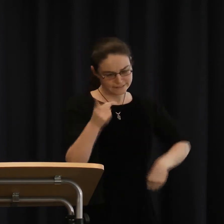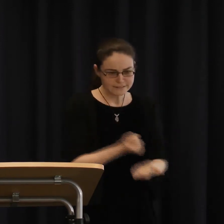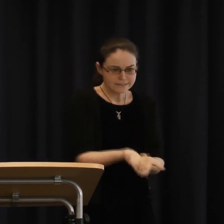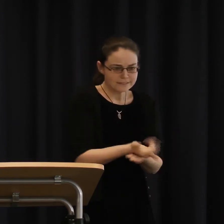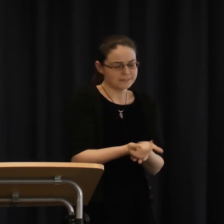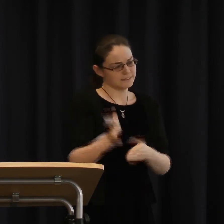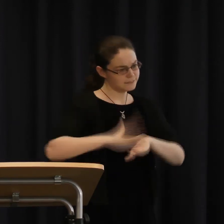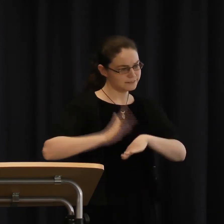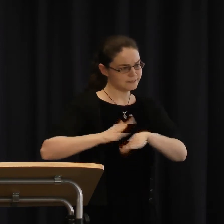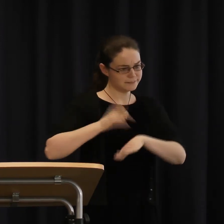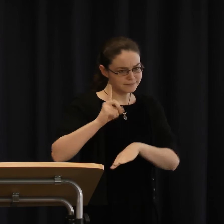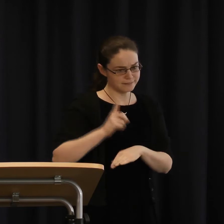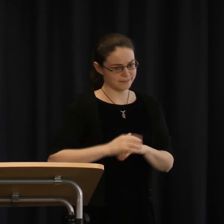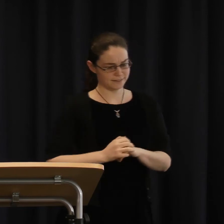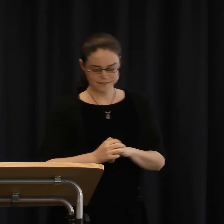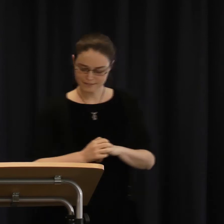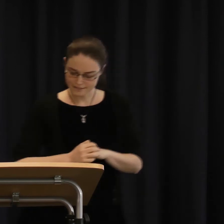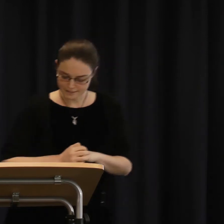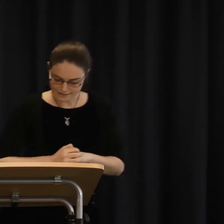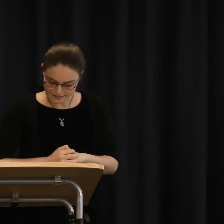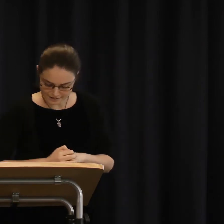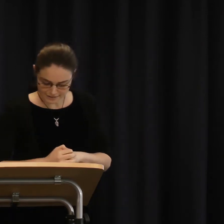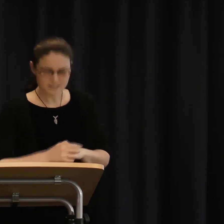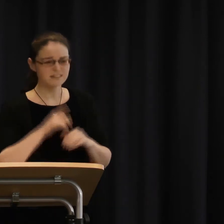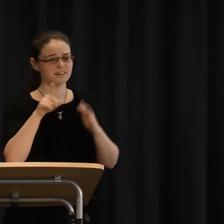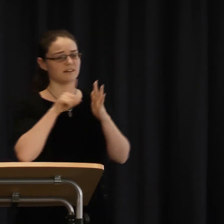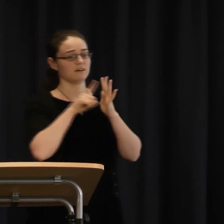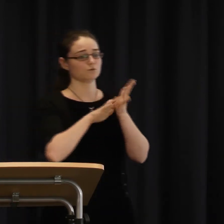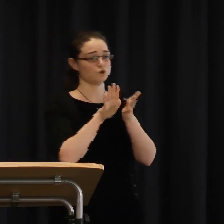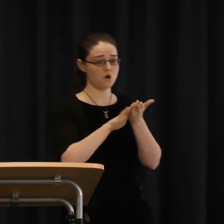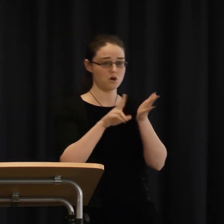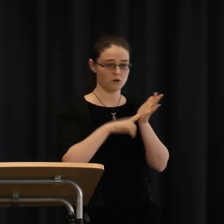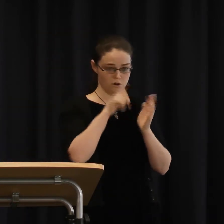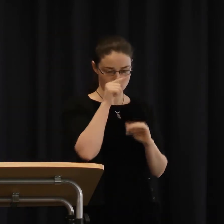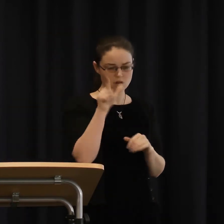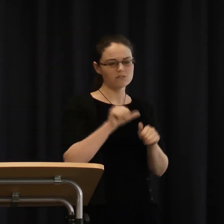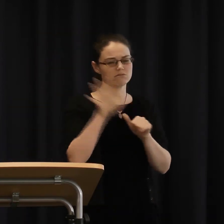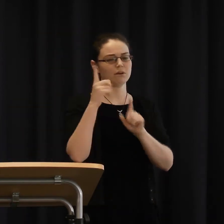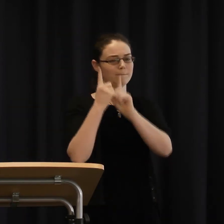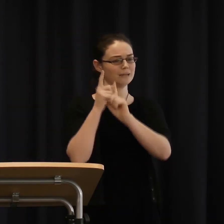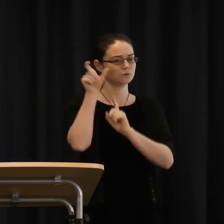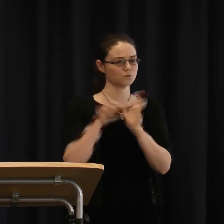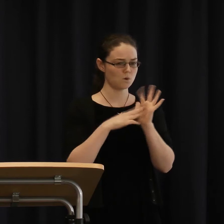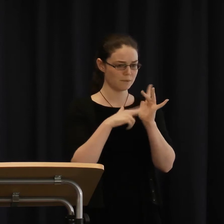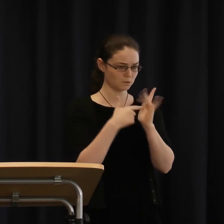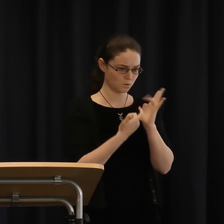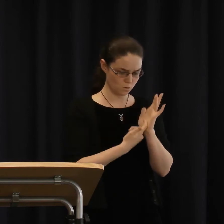the time, and Jill said, look, you're spending too much money, stop it. So John had